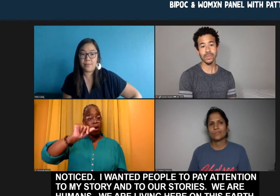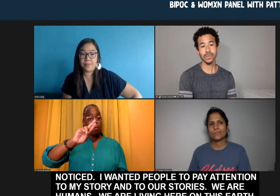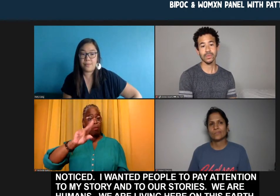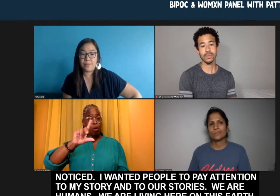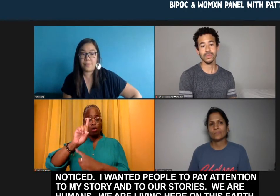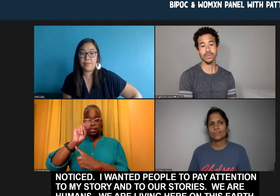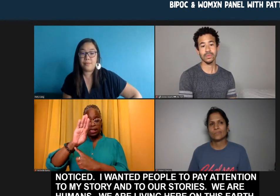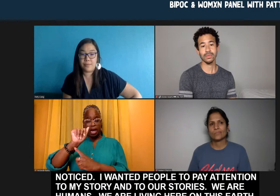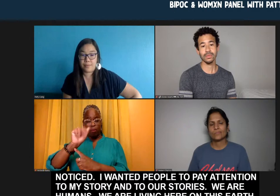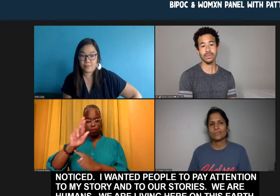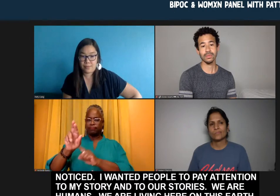we wear the mask.